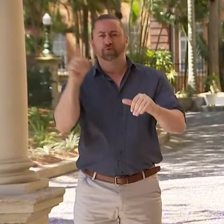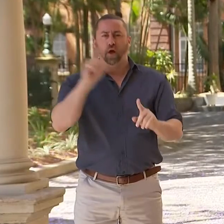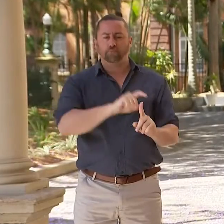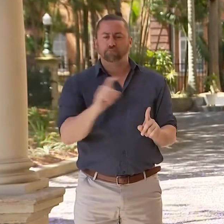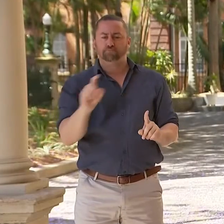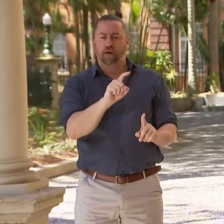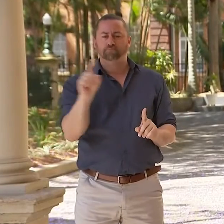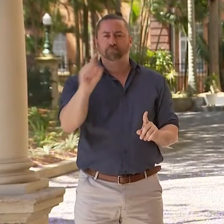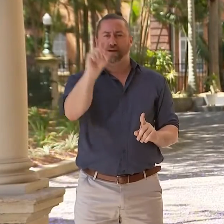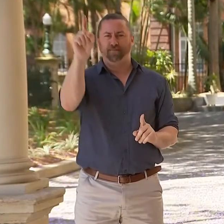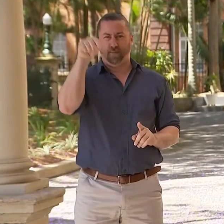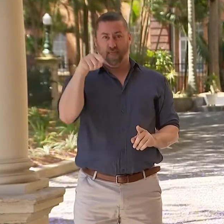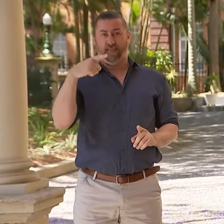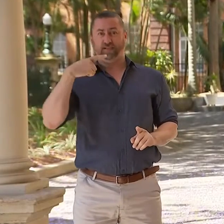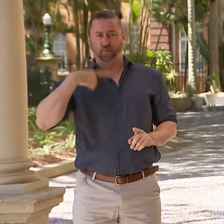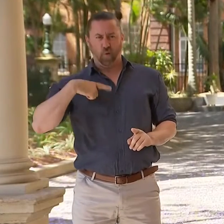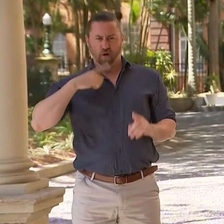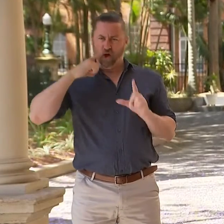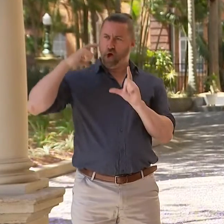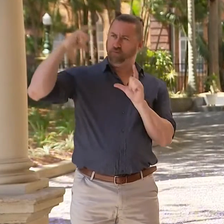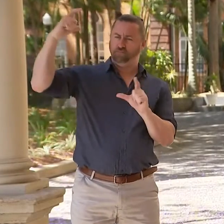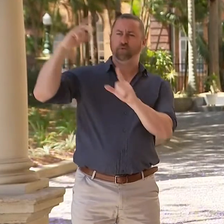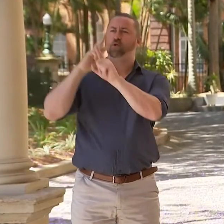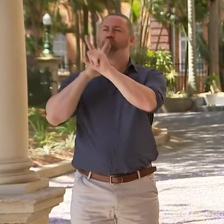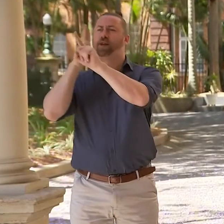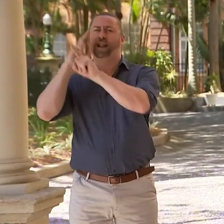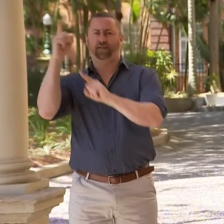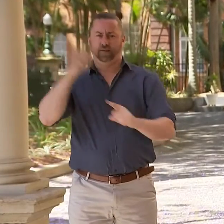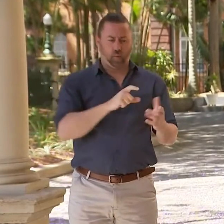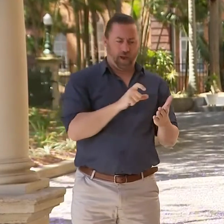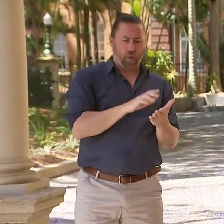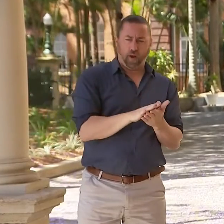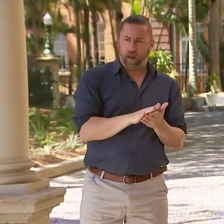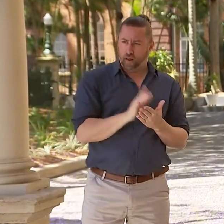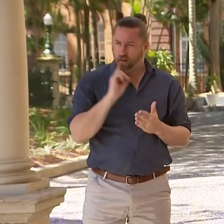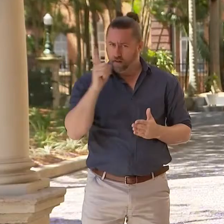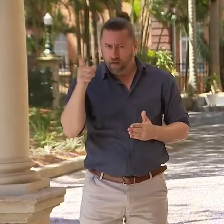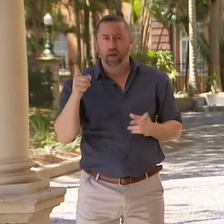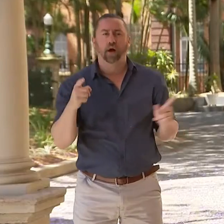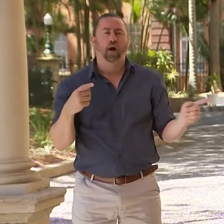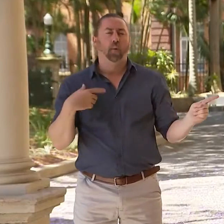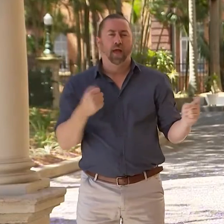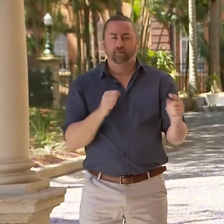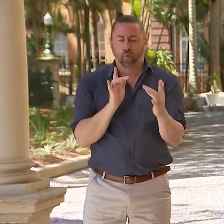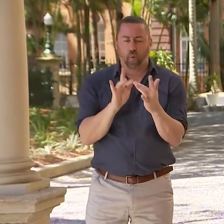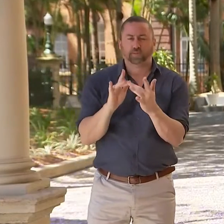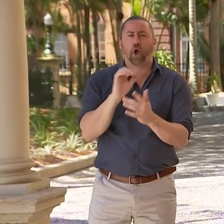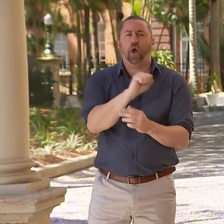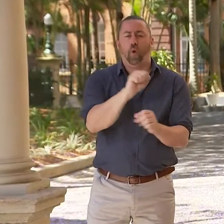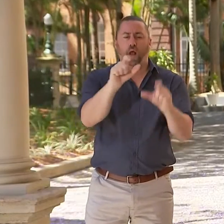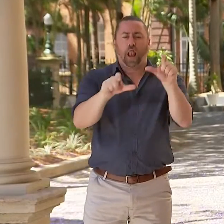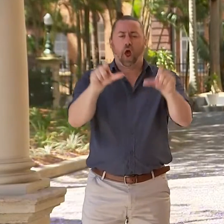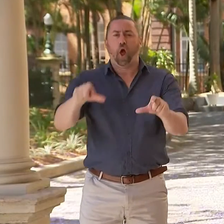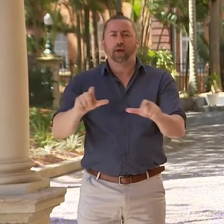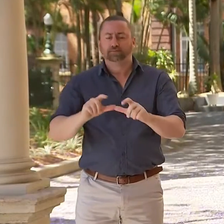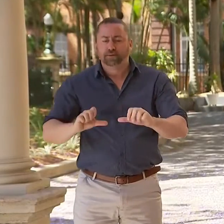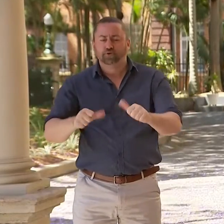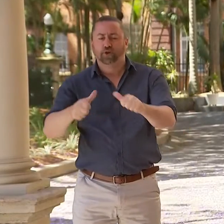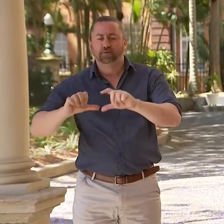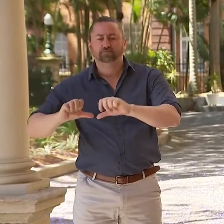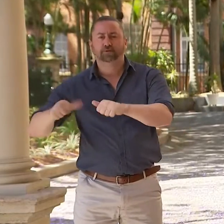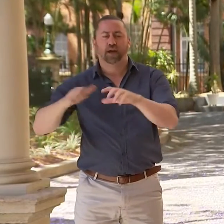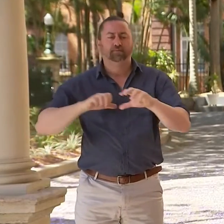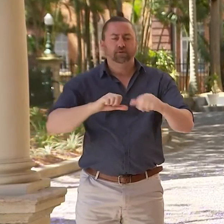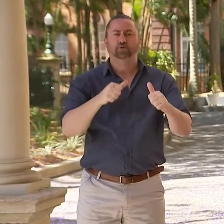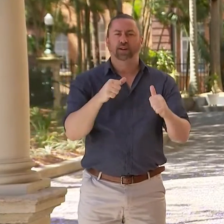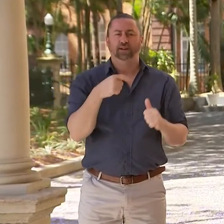Yes, that's correct. Yes, so we are, of course, immediately contact tracing all of those people and testing them.